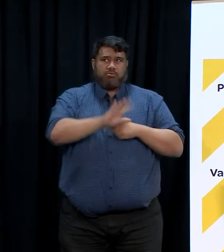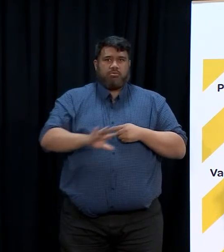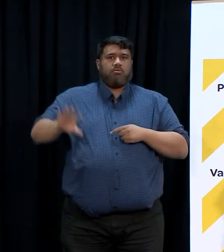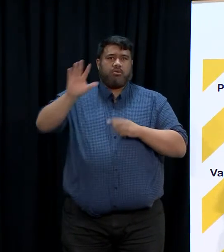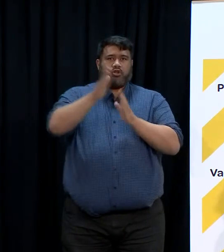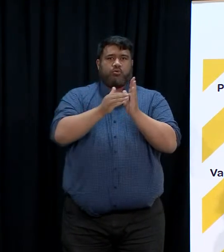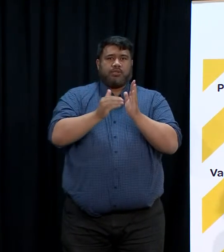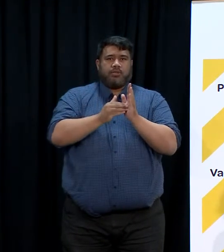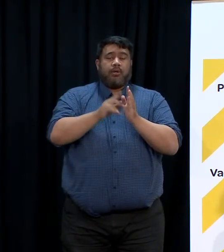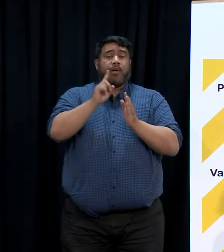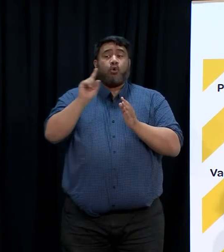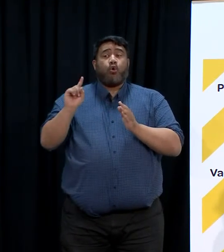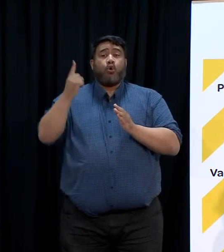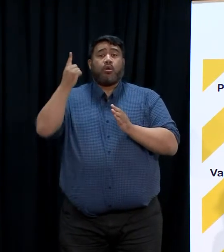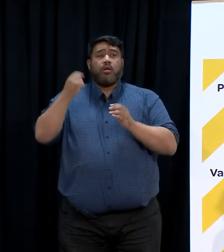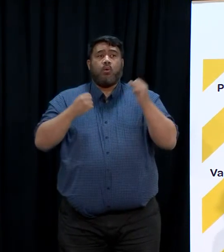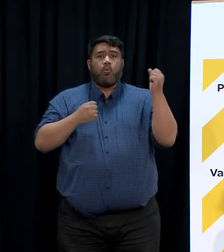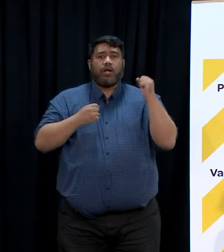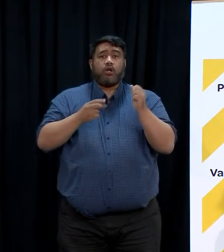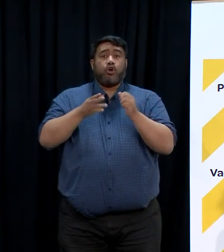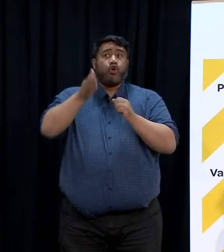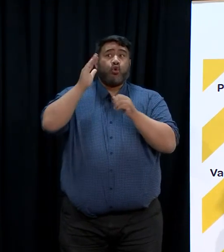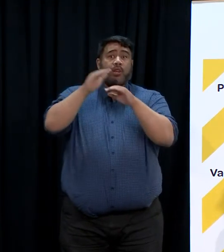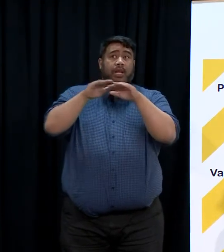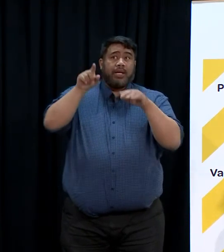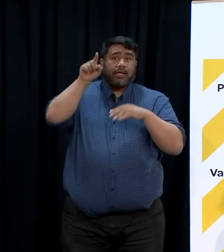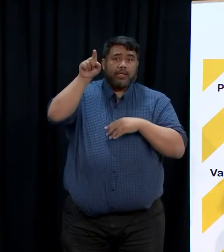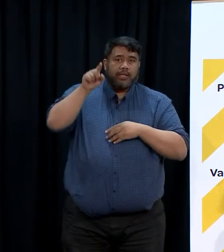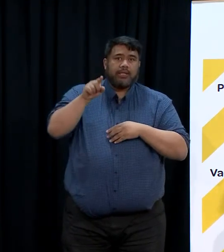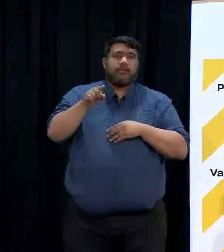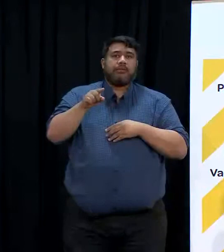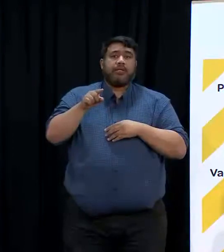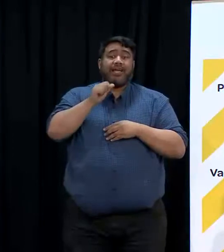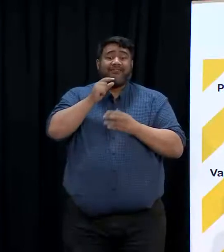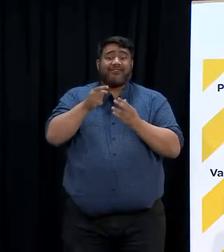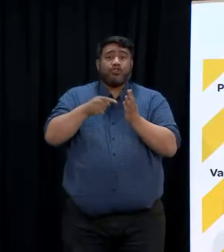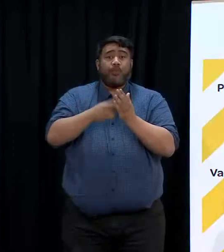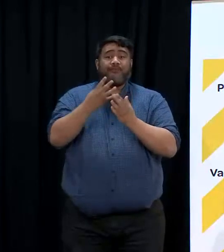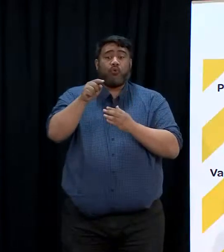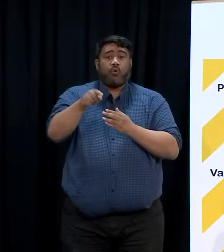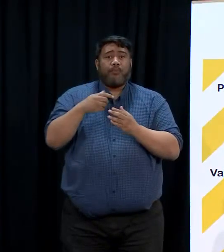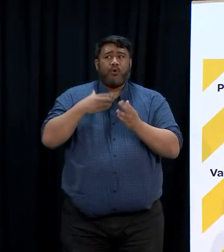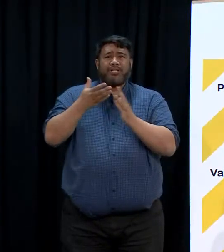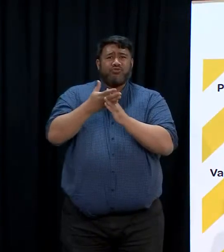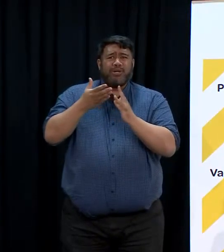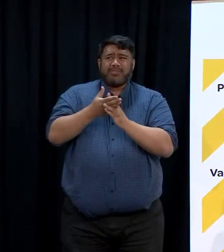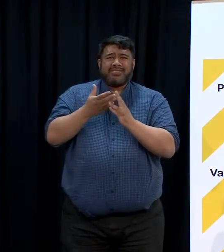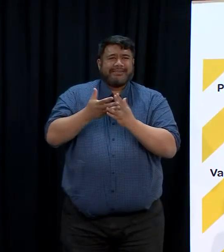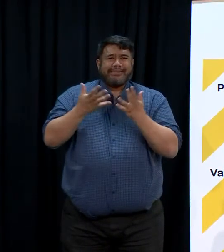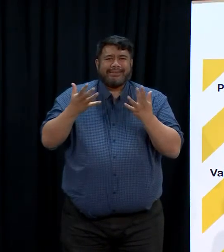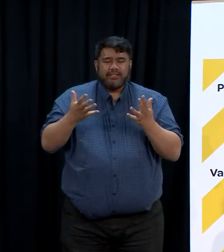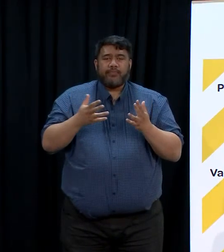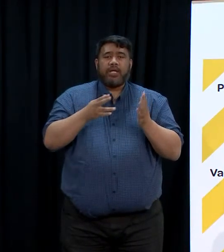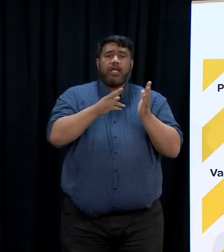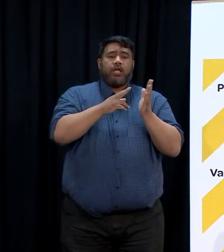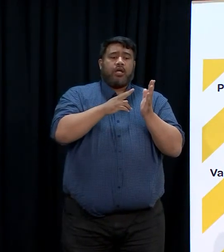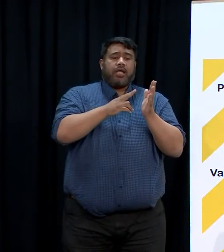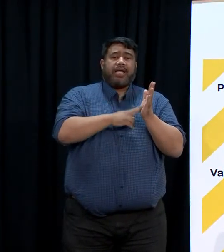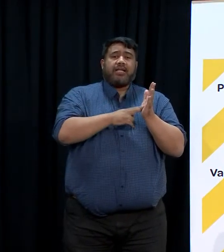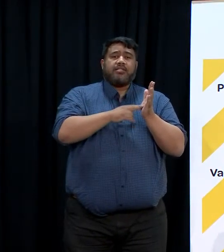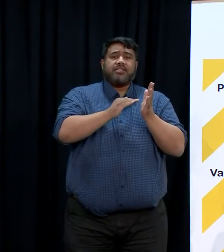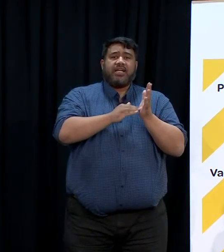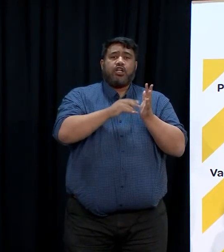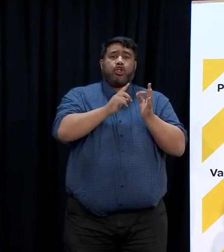and Northland experiencing further COVID-19 disruption during Term 4, the New Zealand Qualifications Authority has confirmed that these